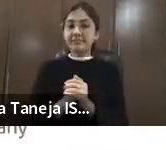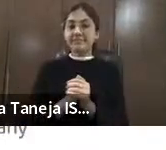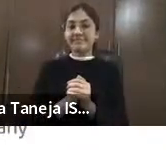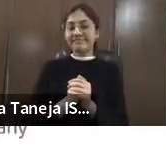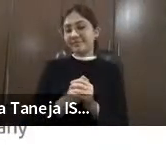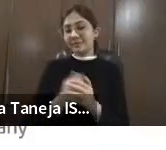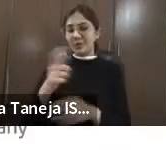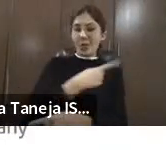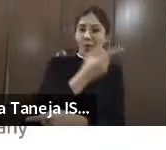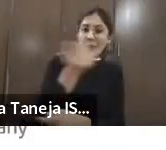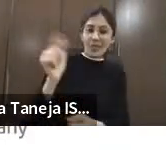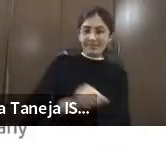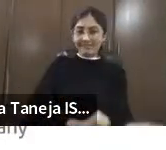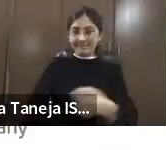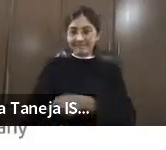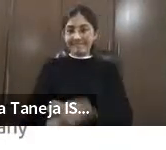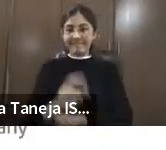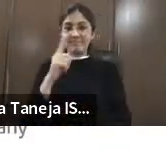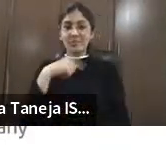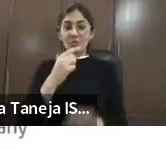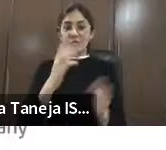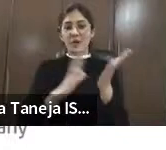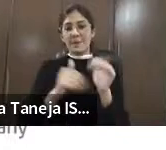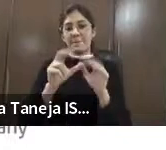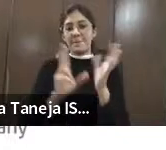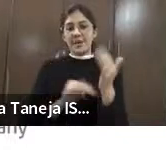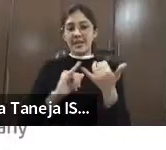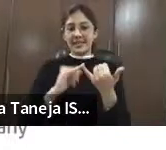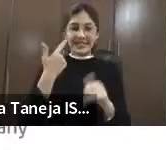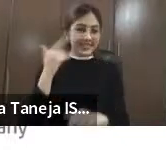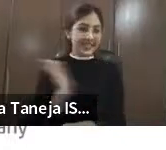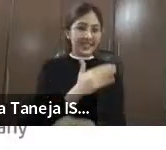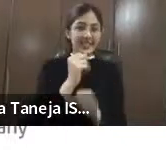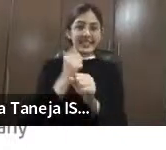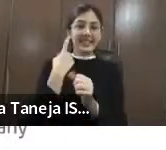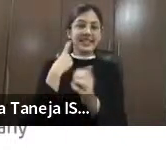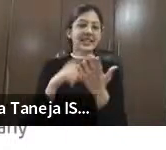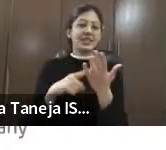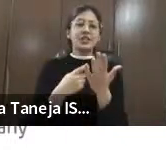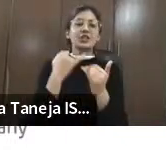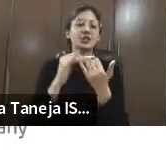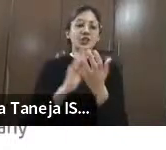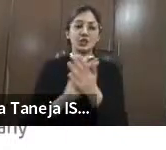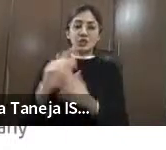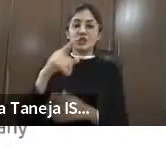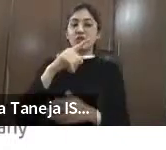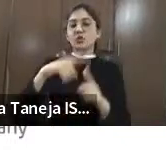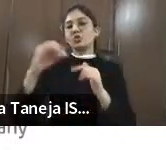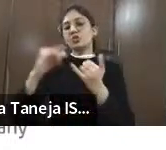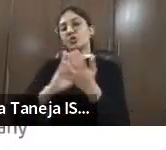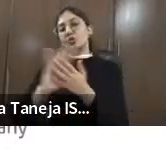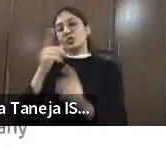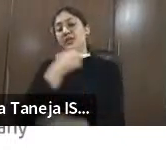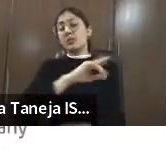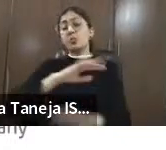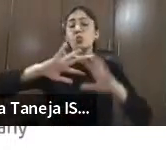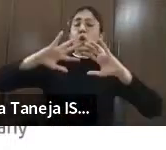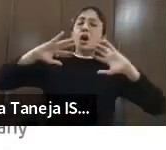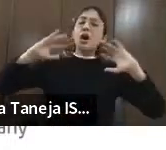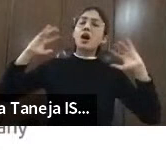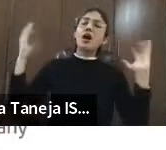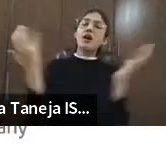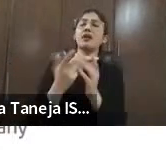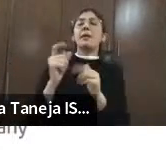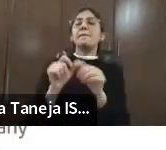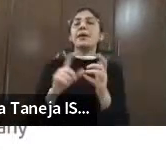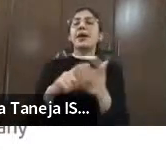up. Mansi Girish Chandra Joshi, World Para Badminton Champion.